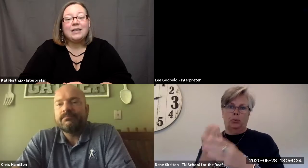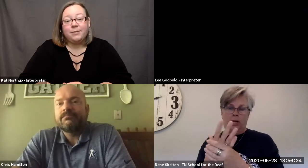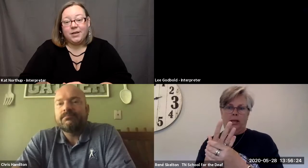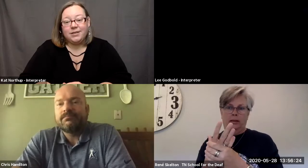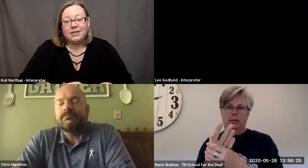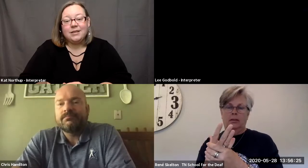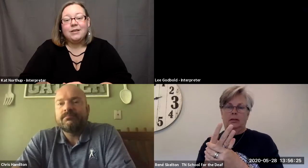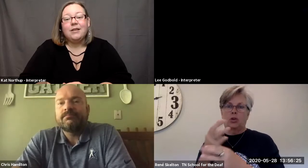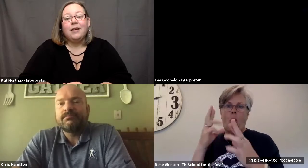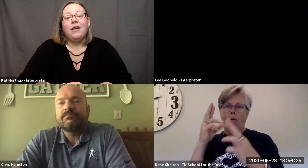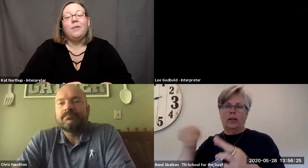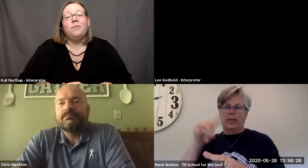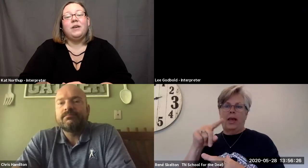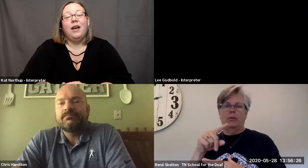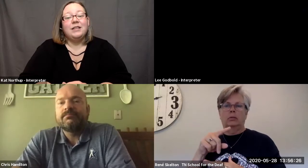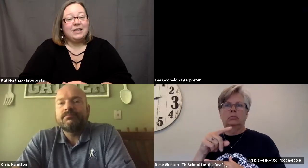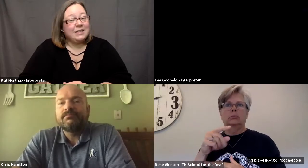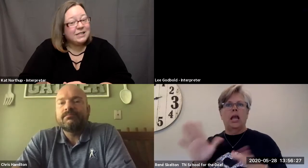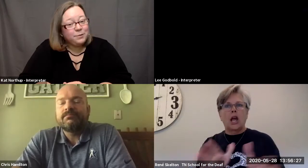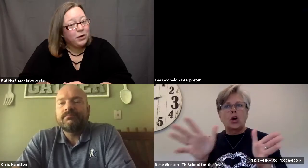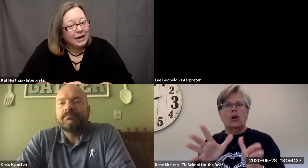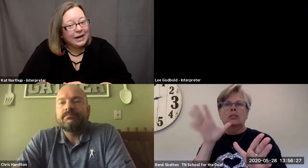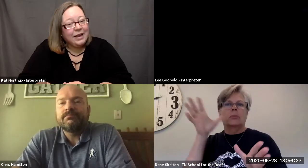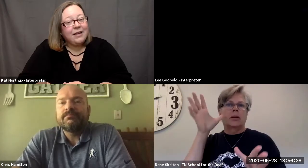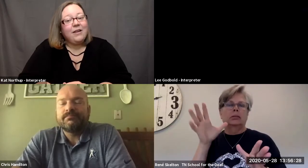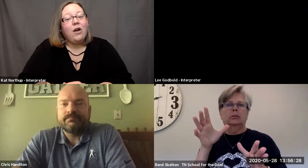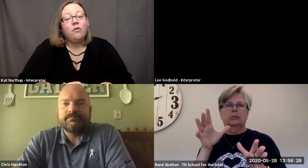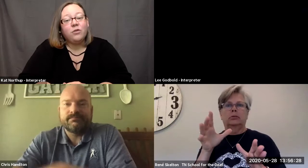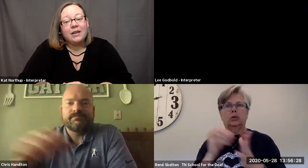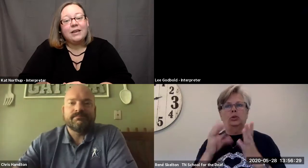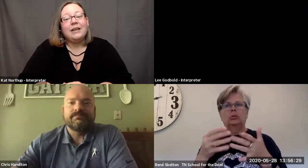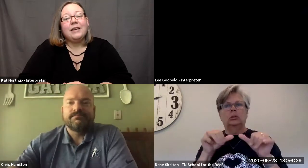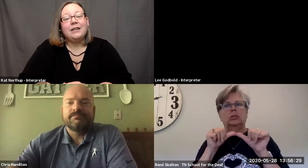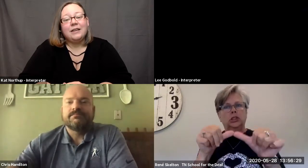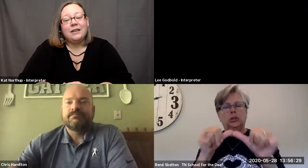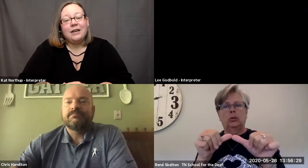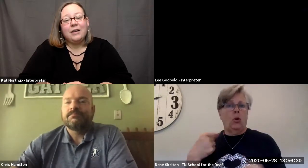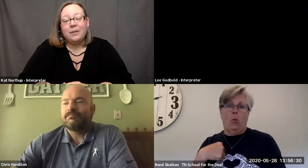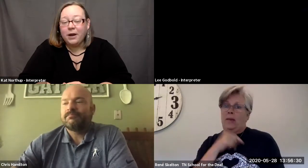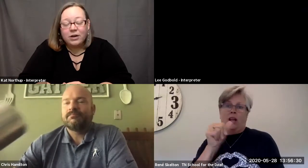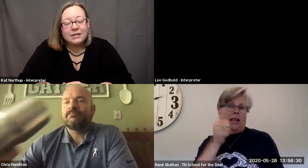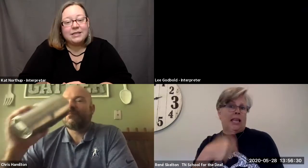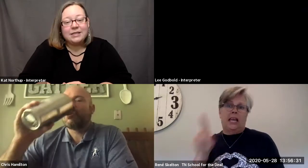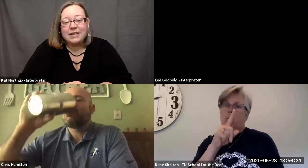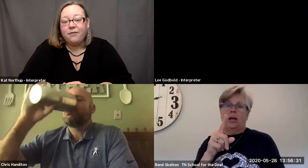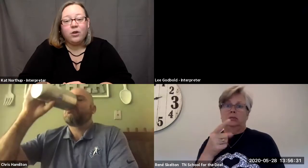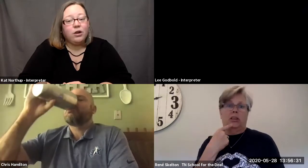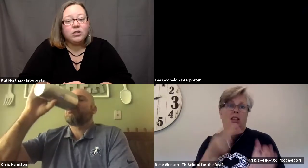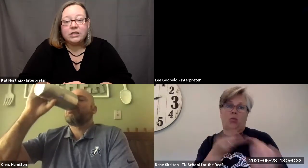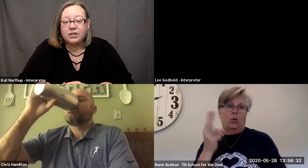academics. Because in spring, hopefully parents and staff are encouraging